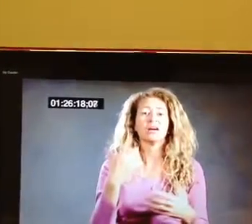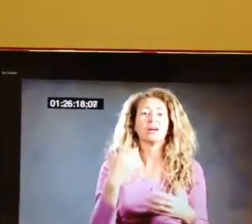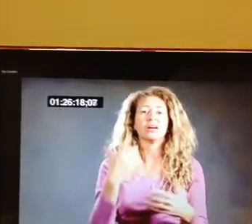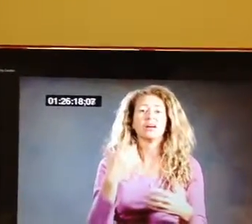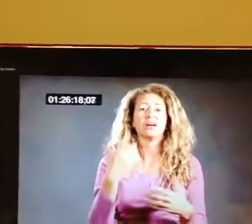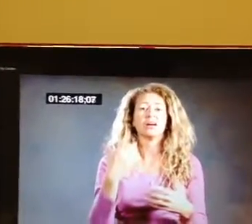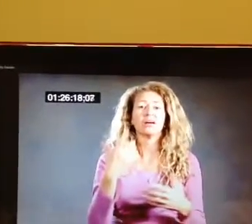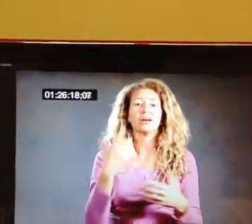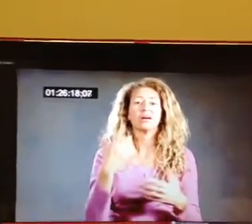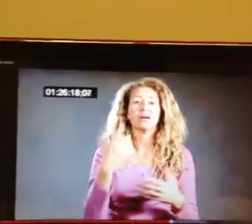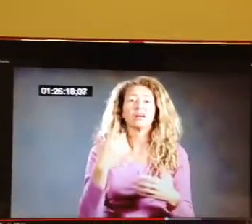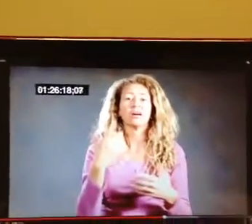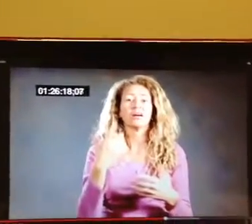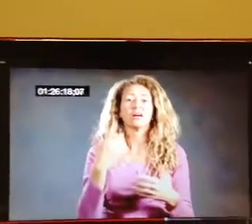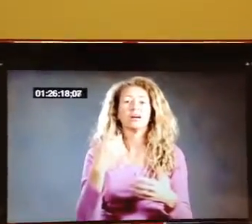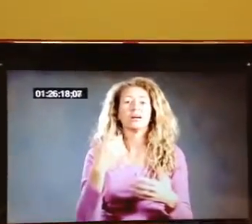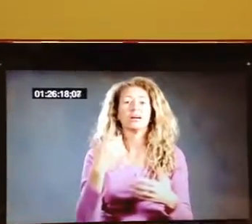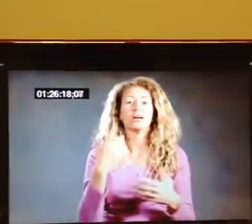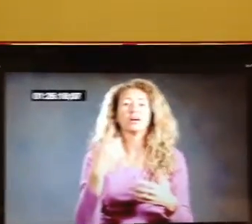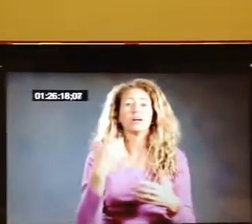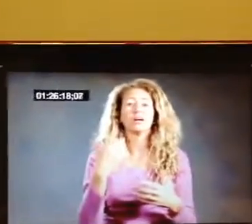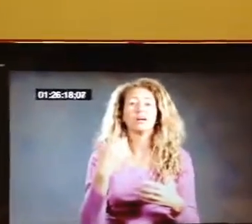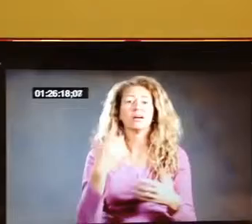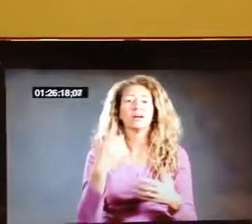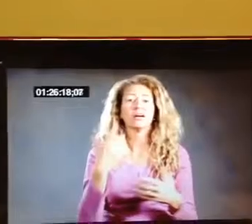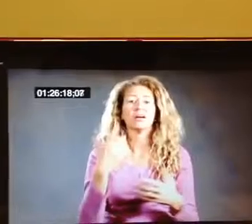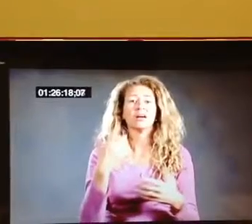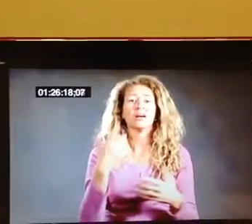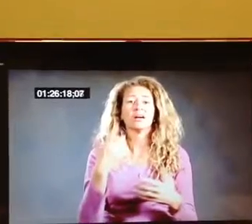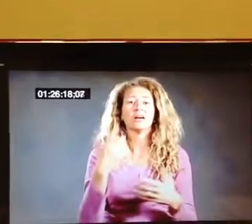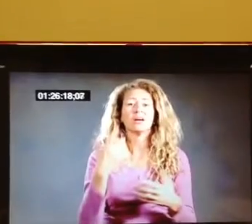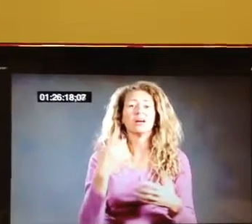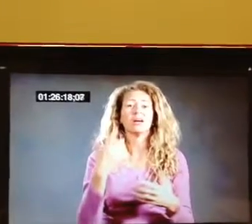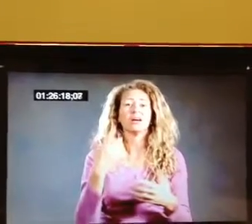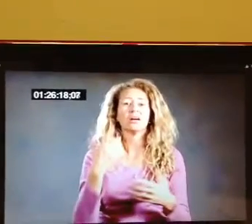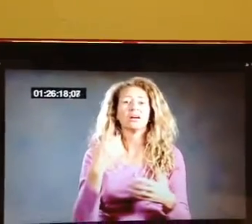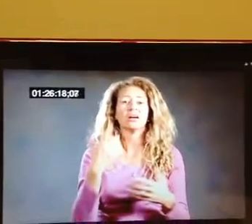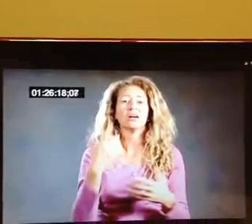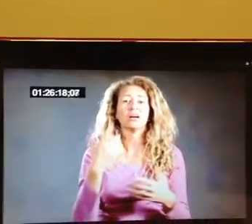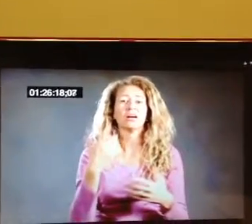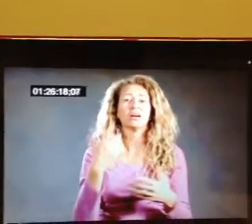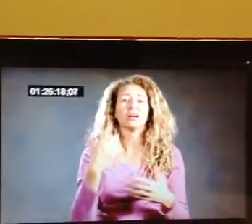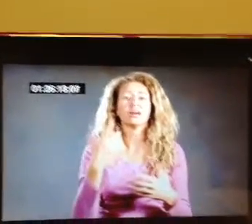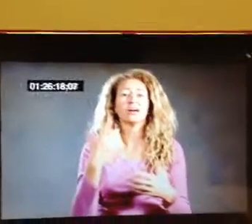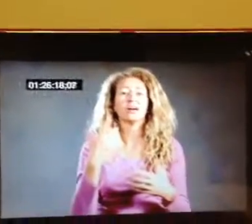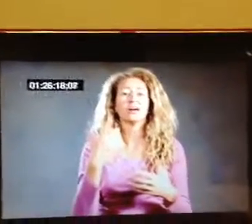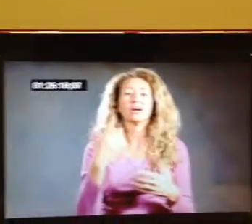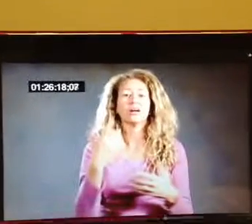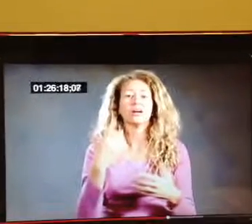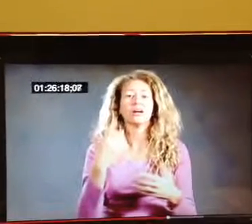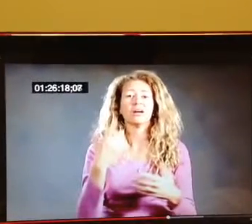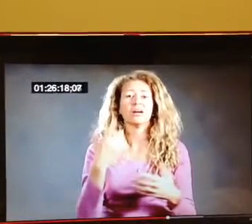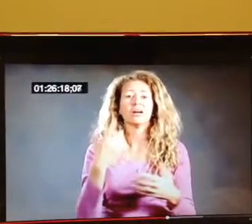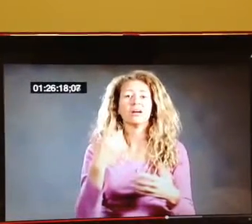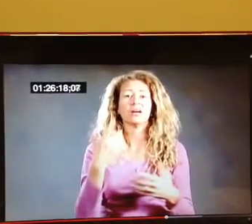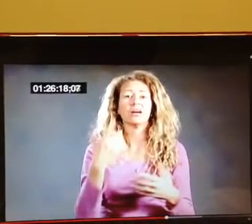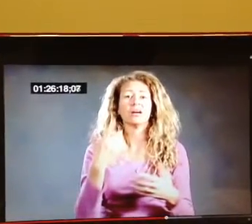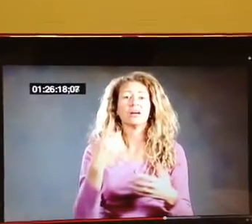Birds love to peck at the seeds. So what I did is I let my dog out into the backyard and he barked and ran up to the birds and scared them